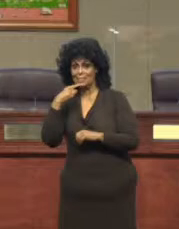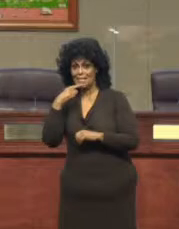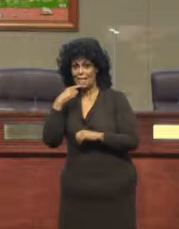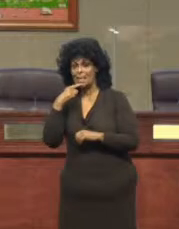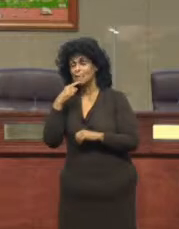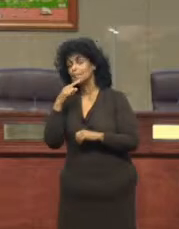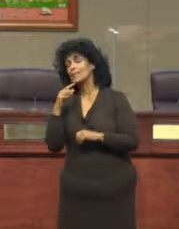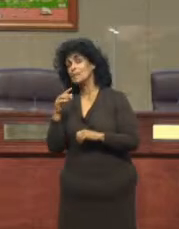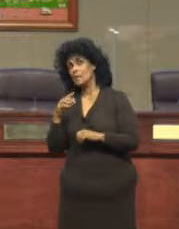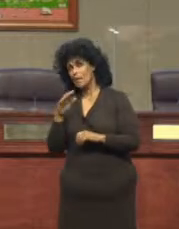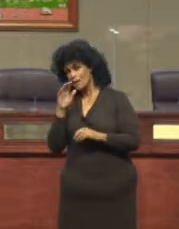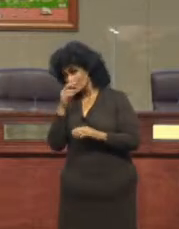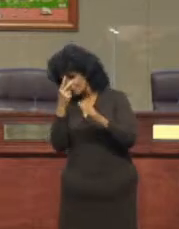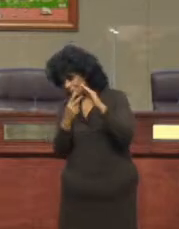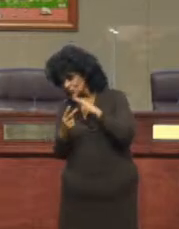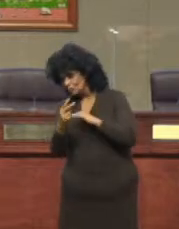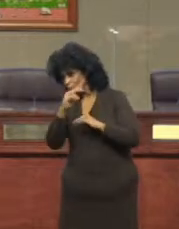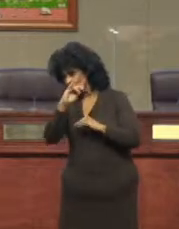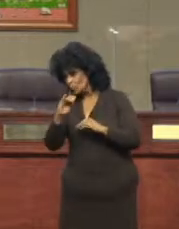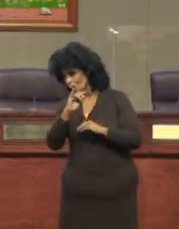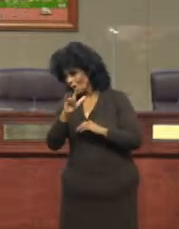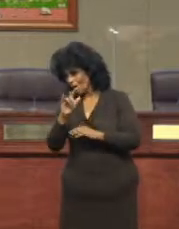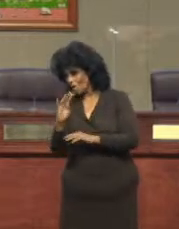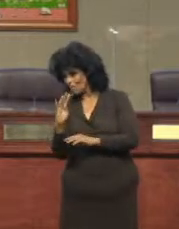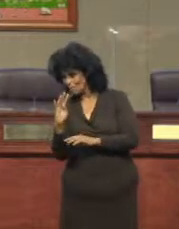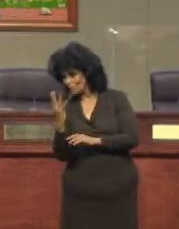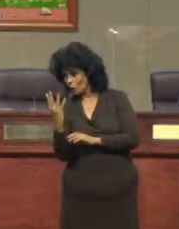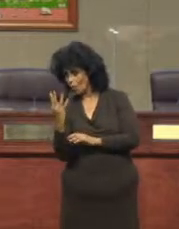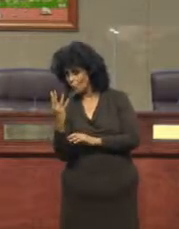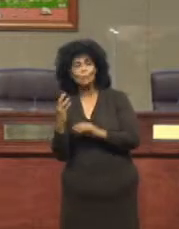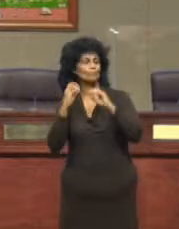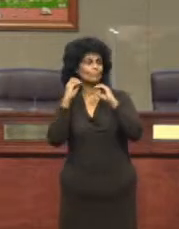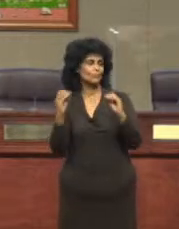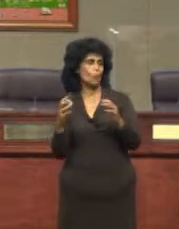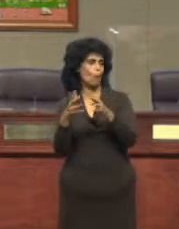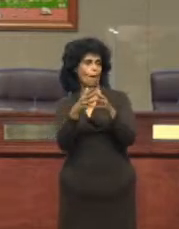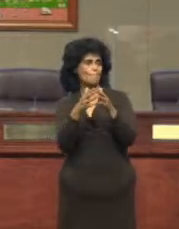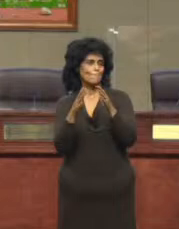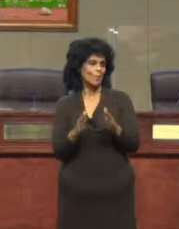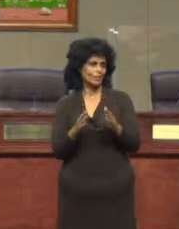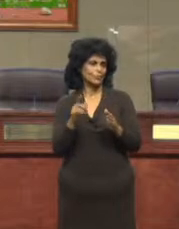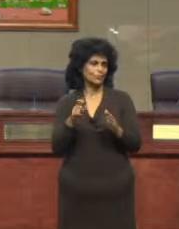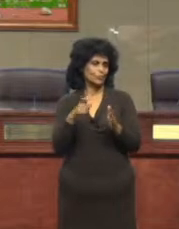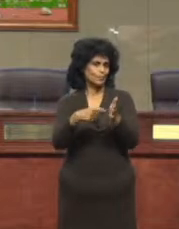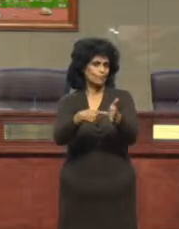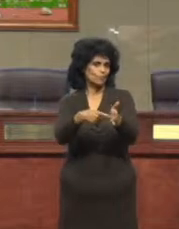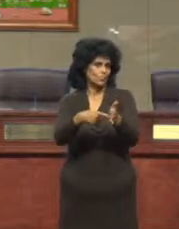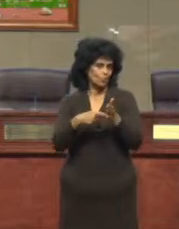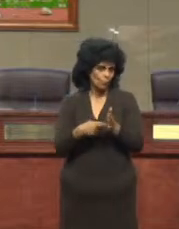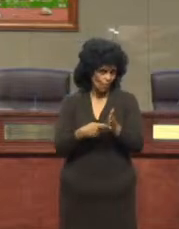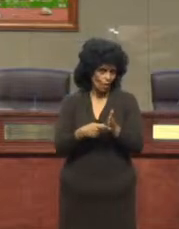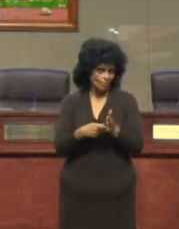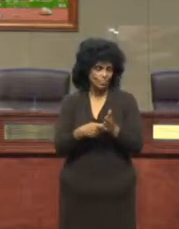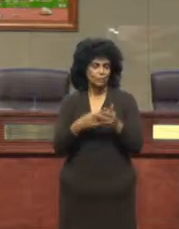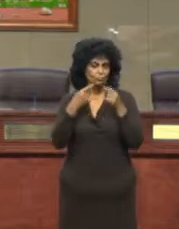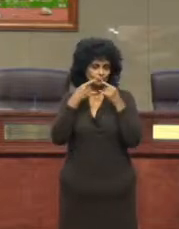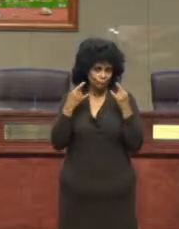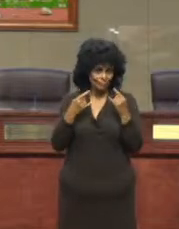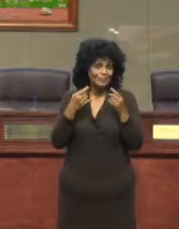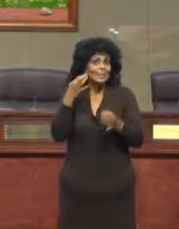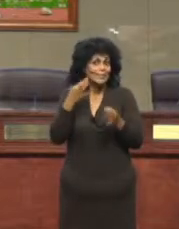year, no Americans should be required to wear facial coverings if we get to that 70%